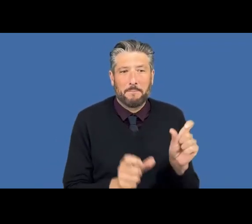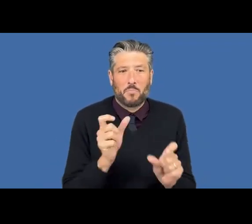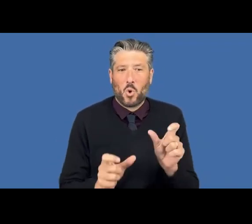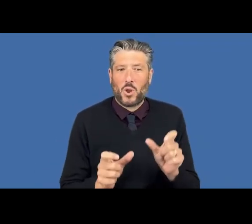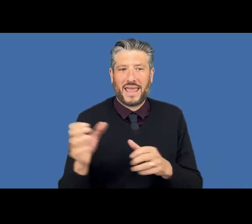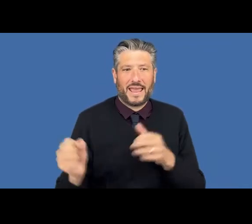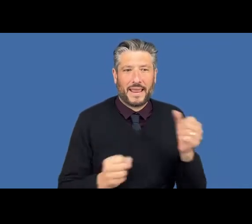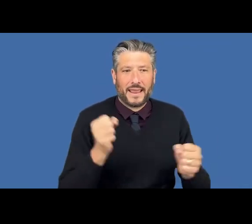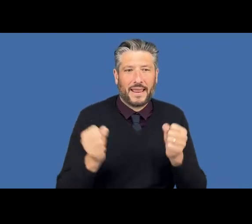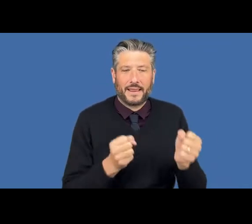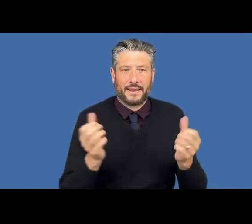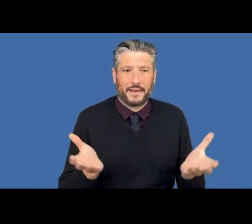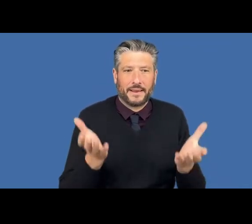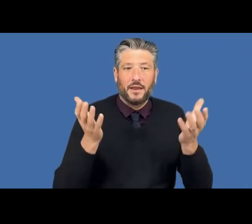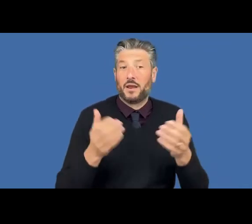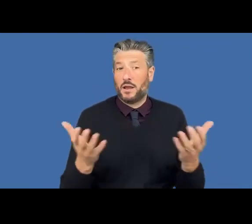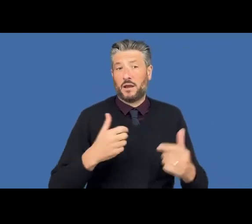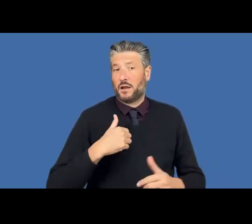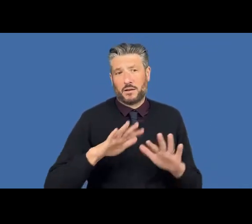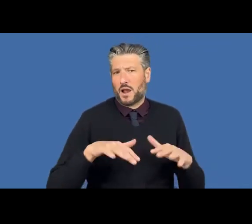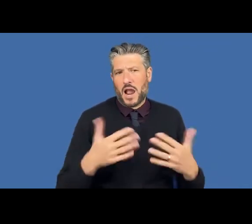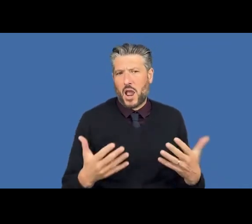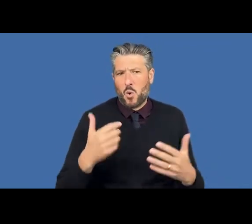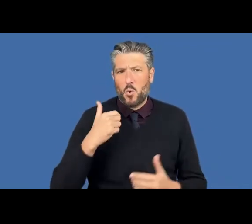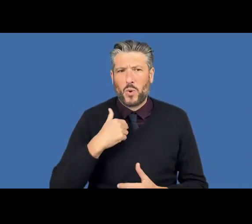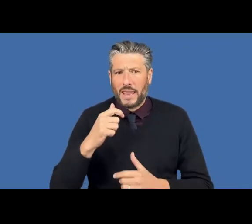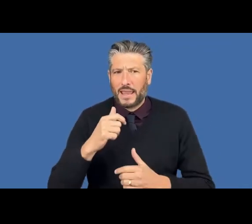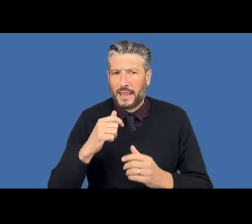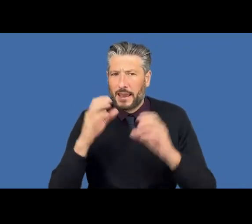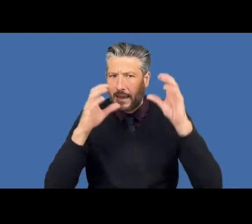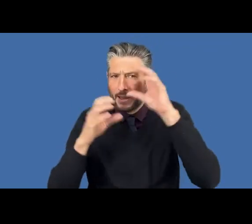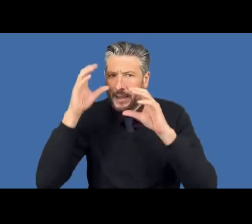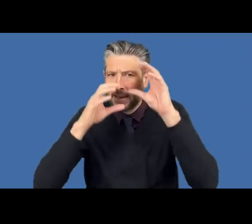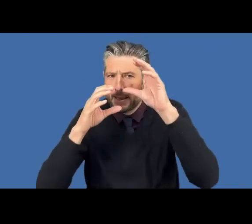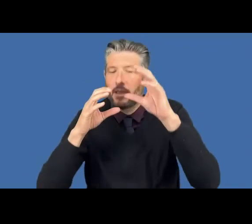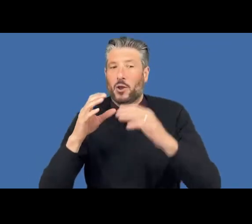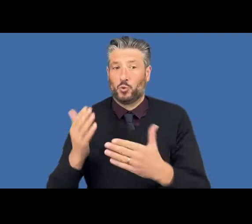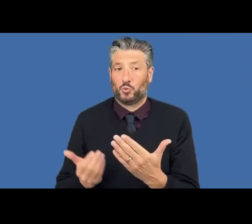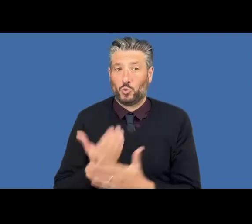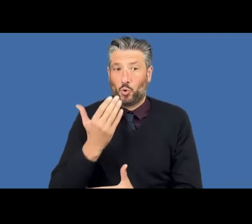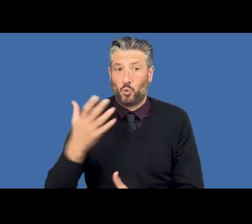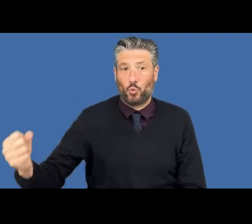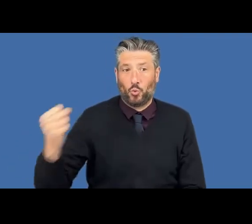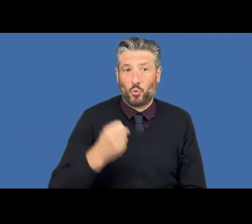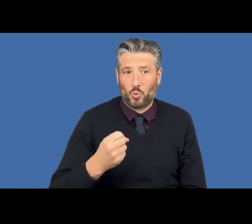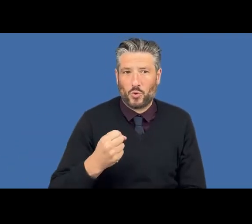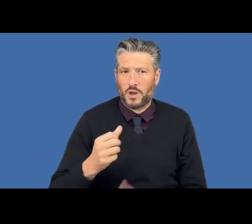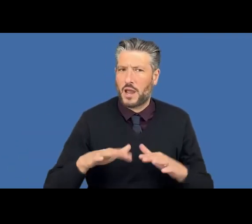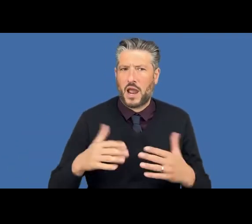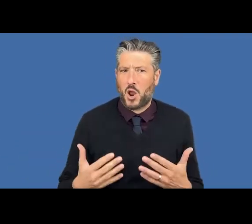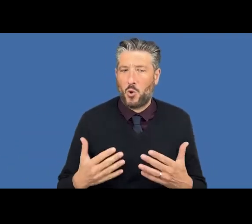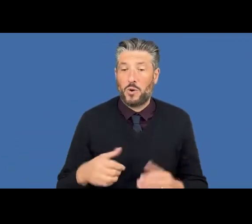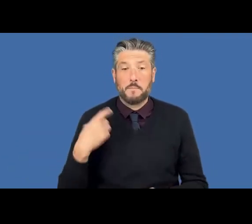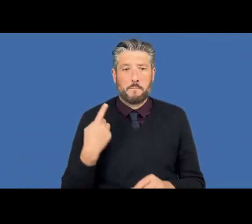we recruit, retain, motivate, reward our employees, including